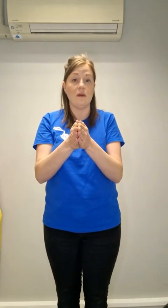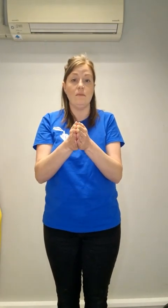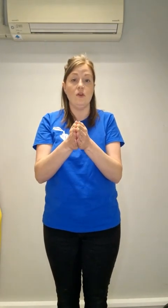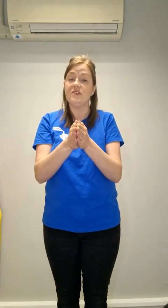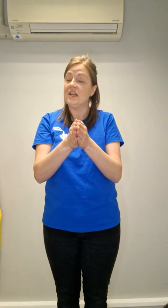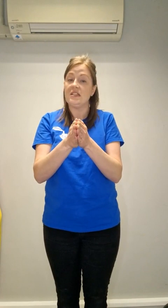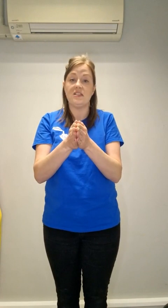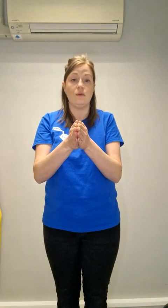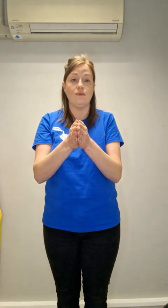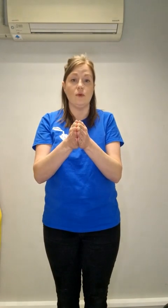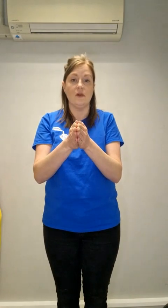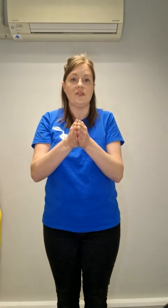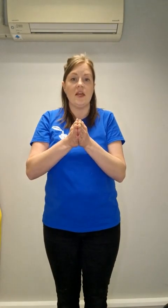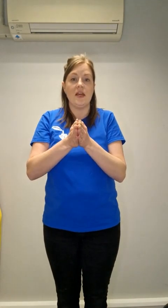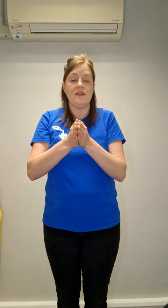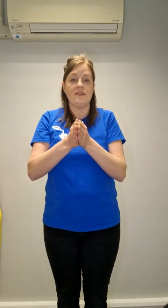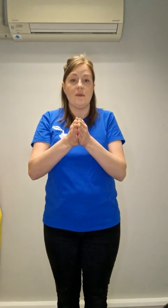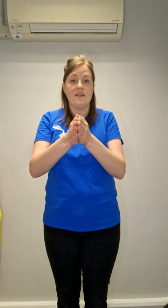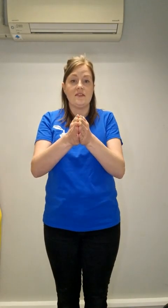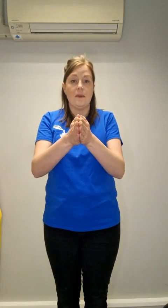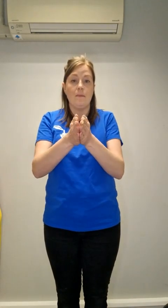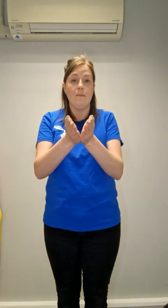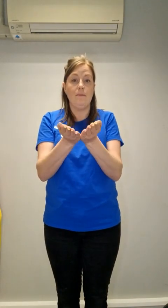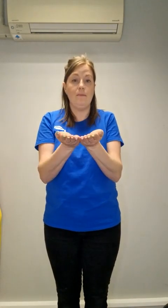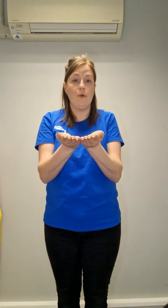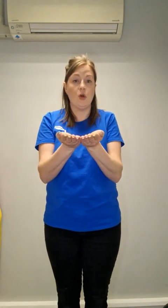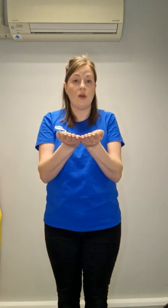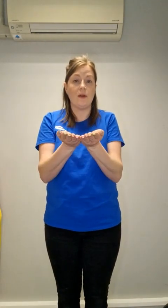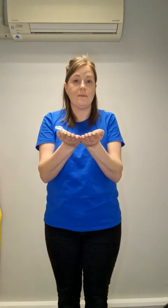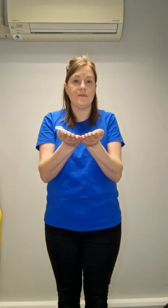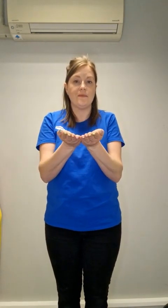moves, still forward. So it's book.